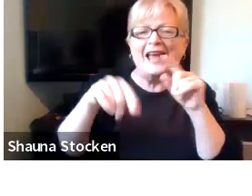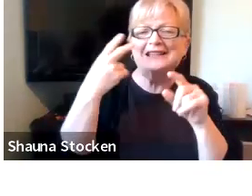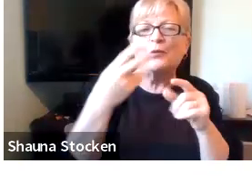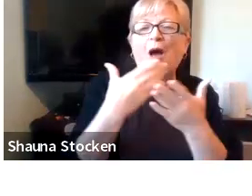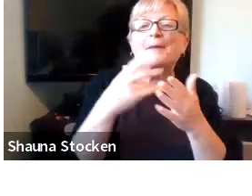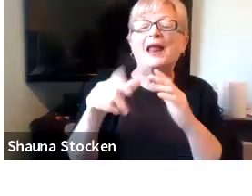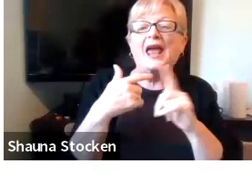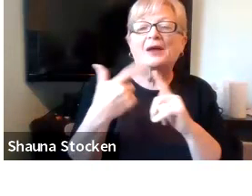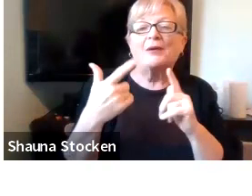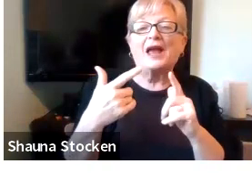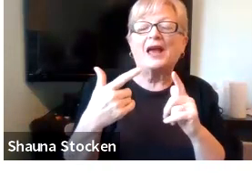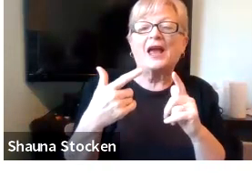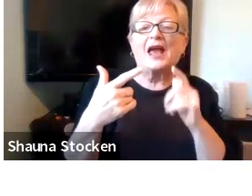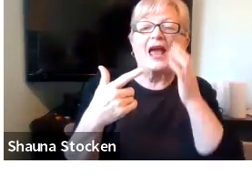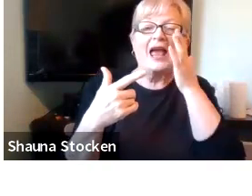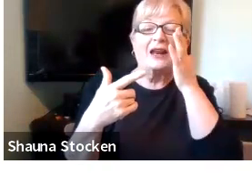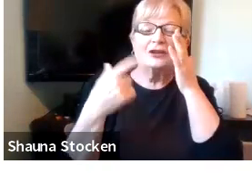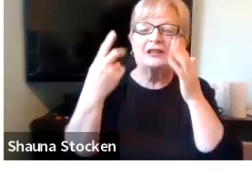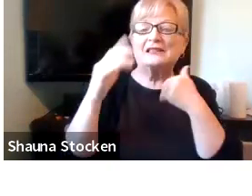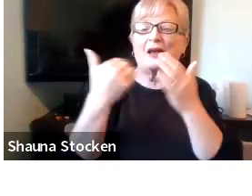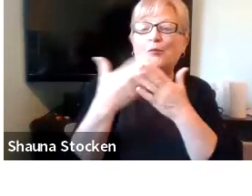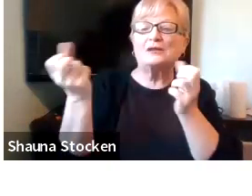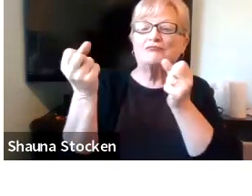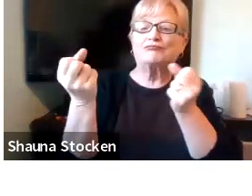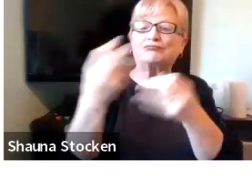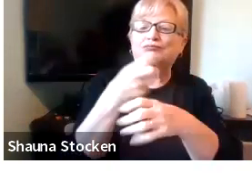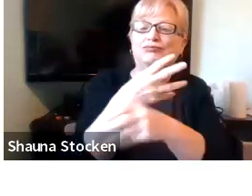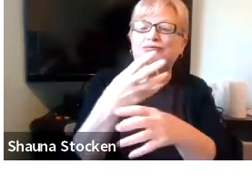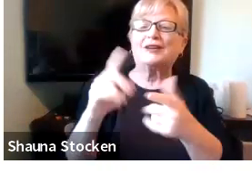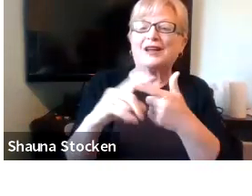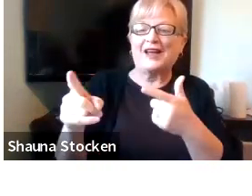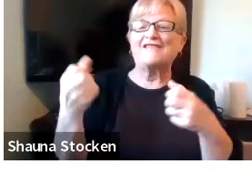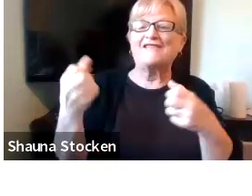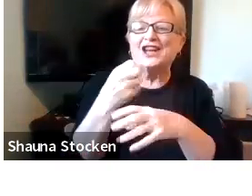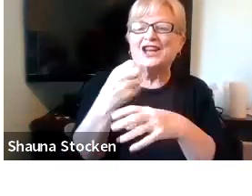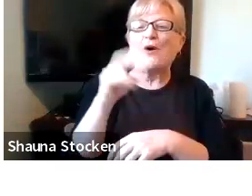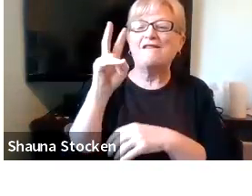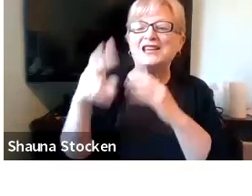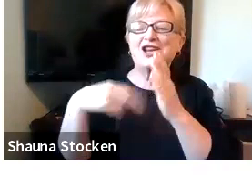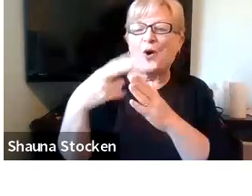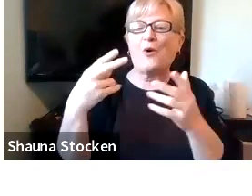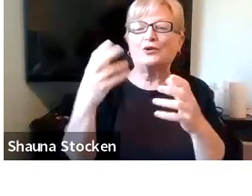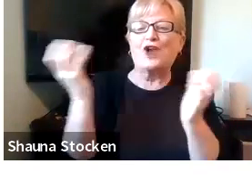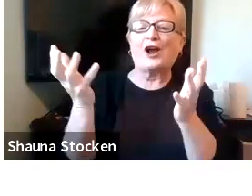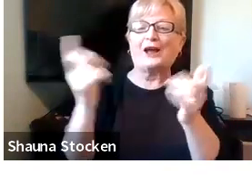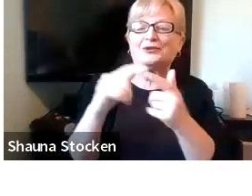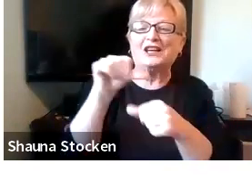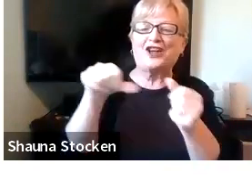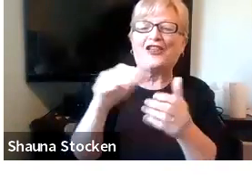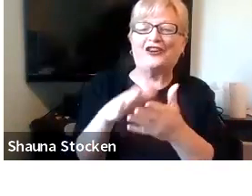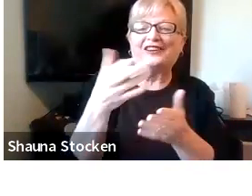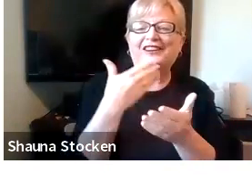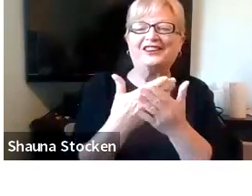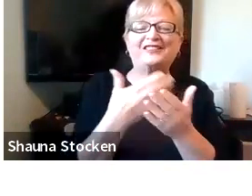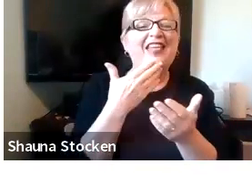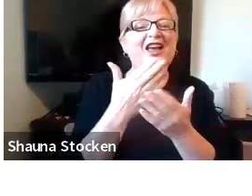screen, like using a video. Yes, that is correct. Excellent. All right, I'll move